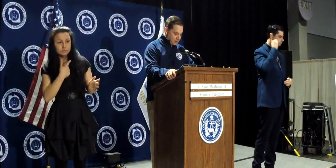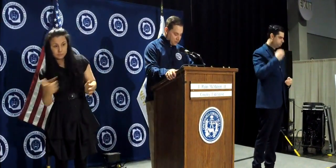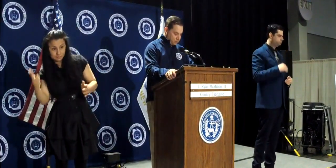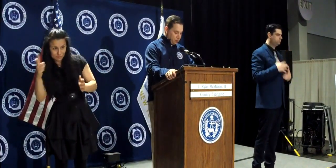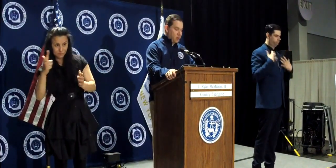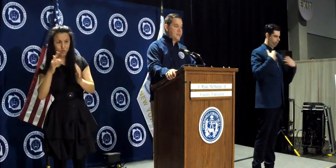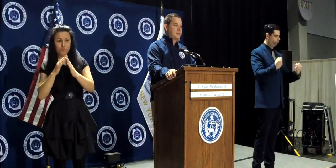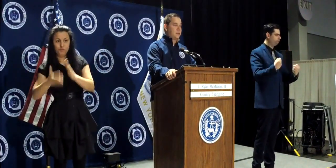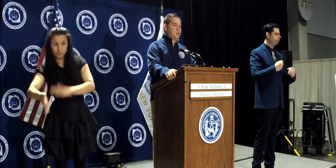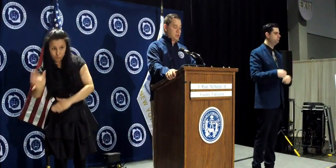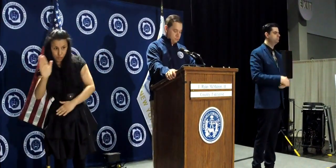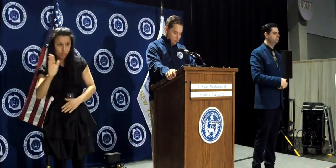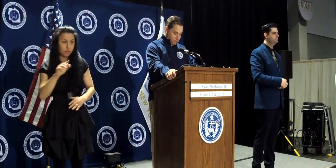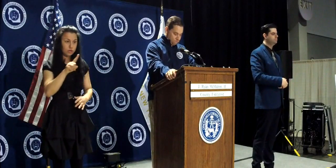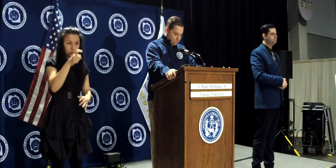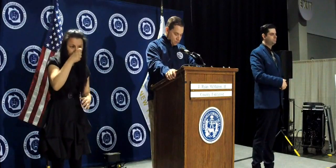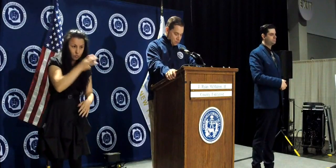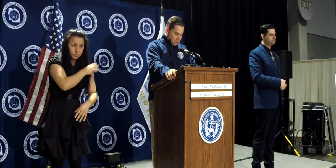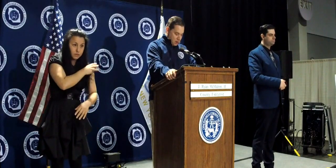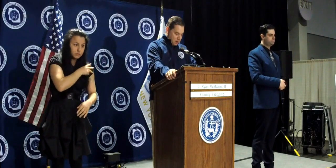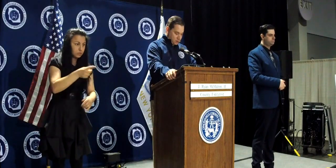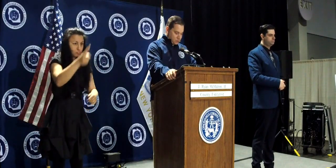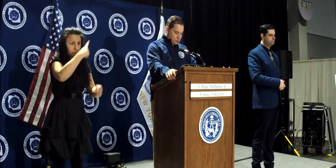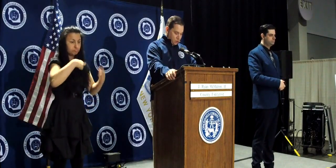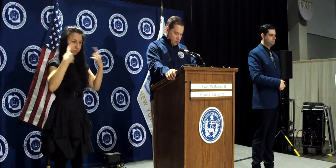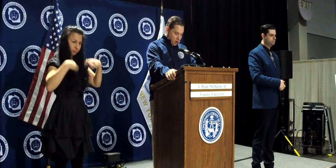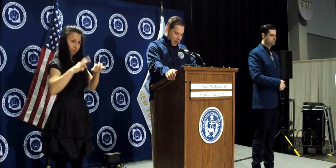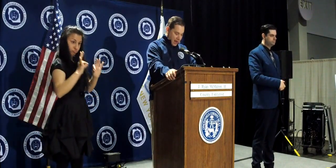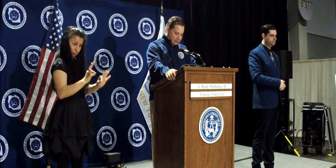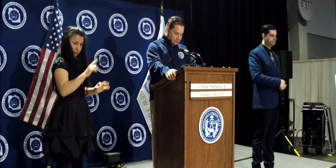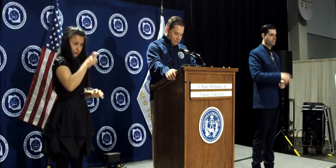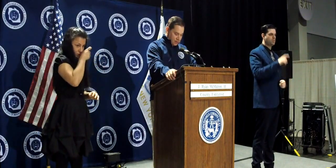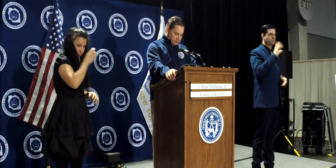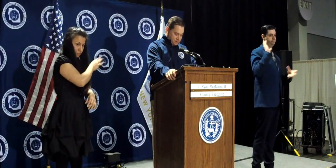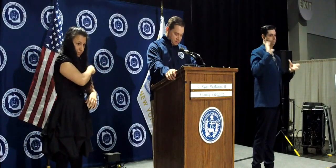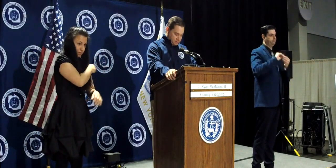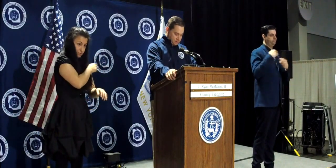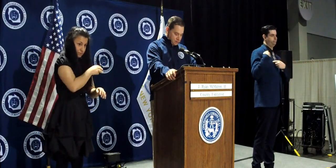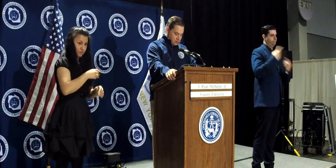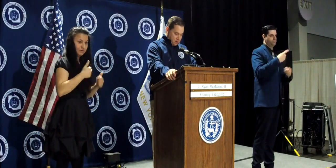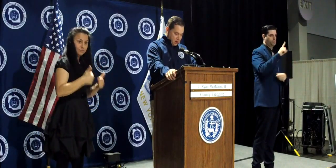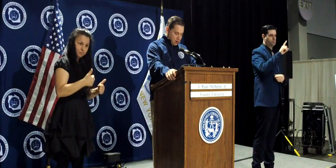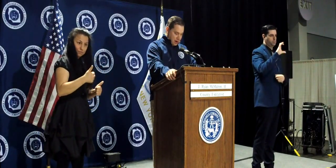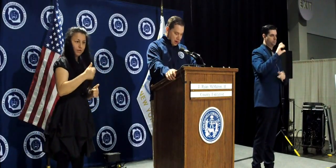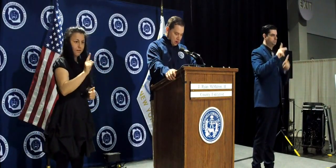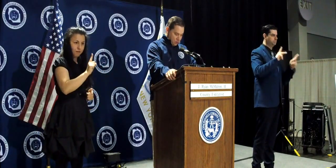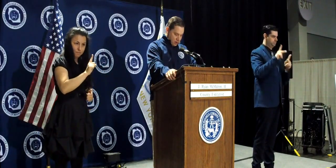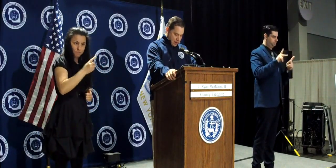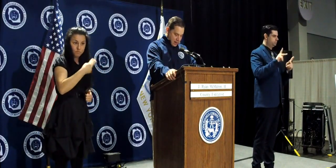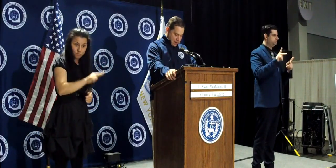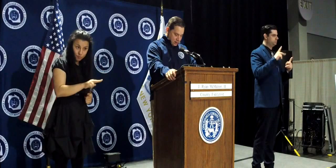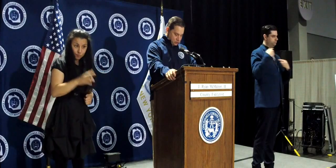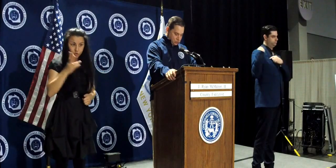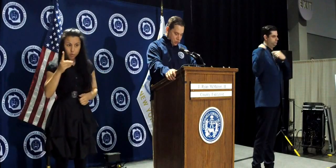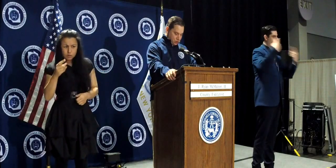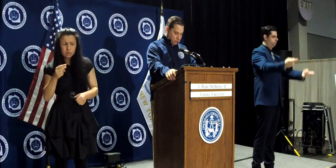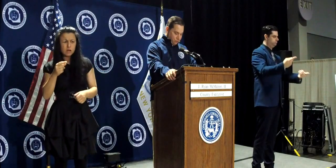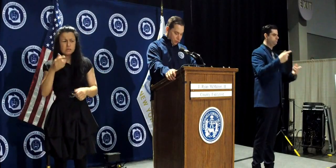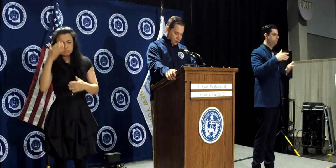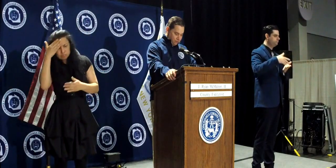from mandatory isolation. So our active cases are now